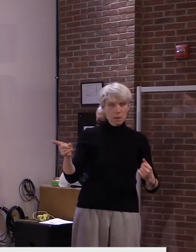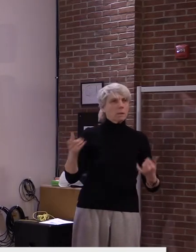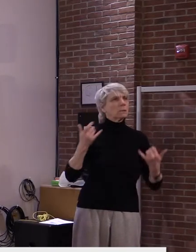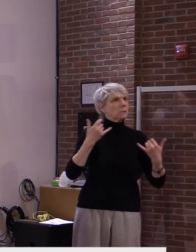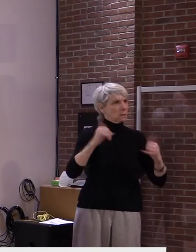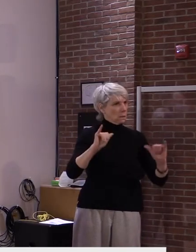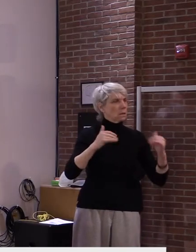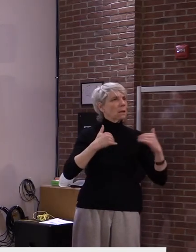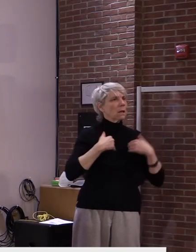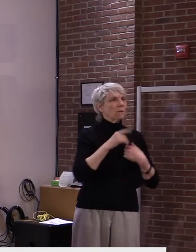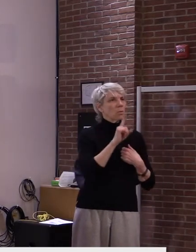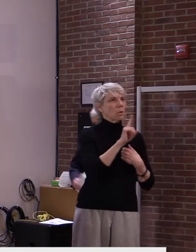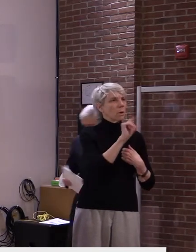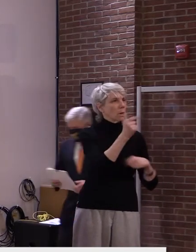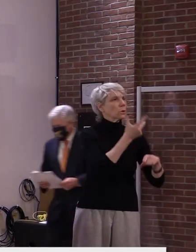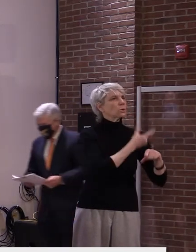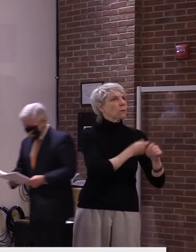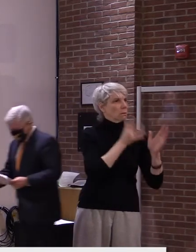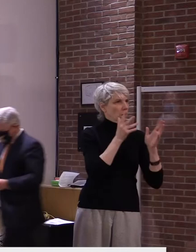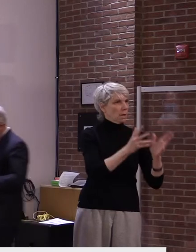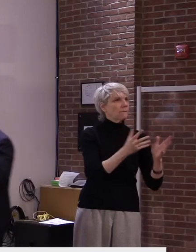them, but Secretary Smith.